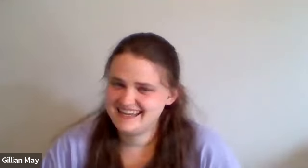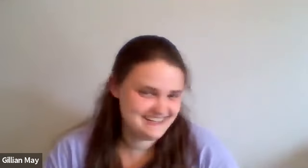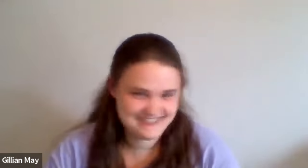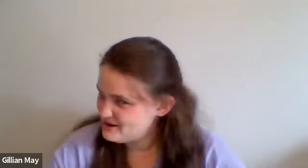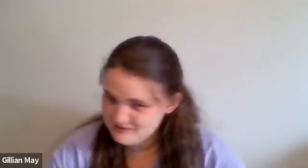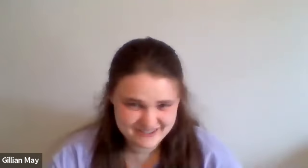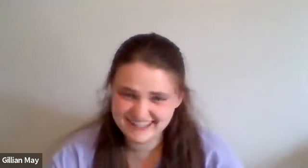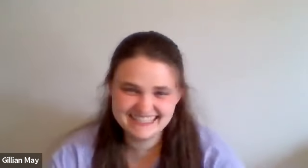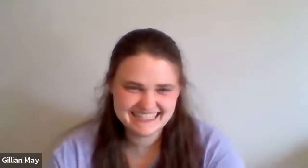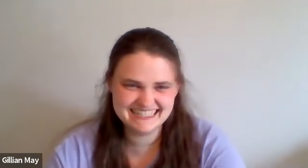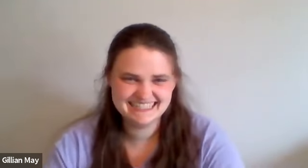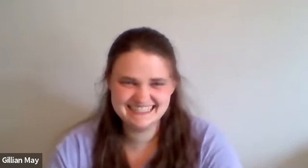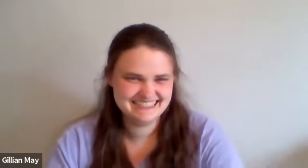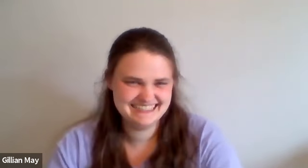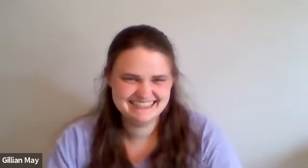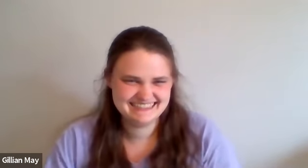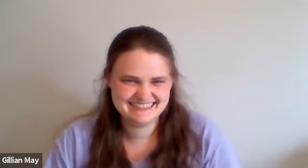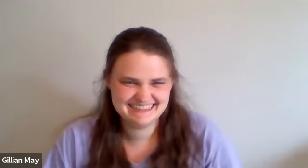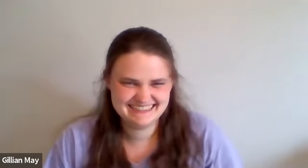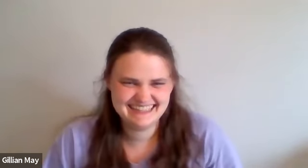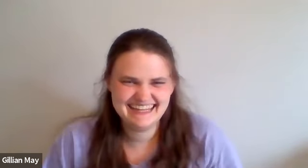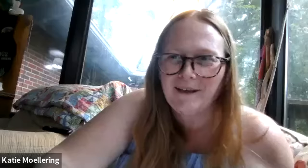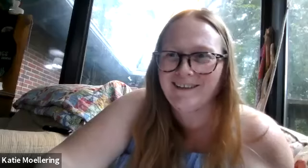Katie, nope. What are you spelling?